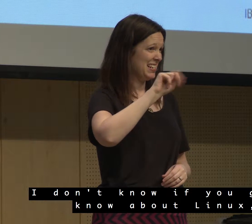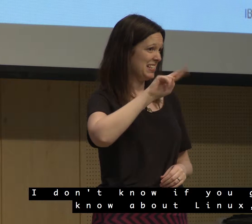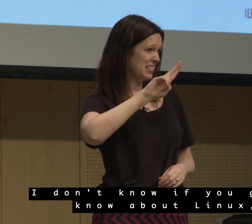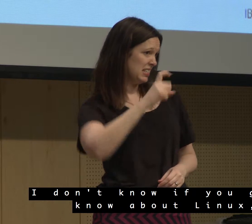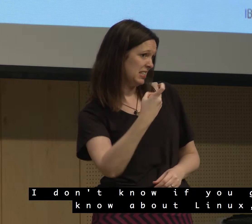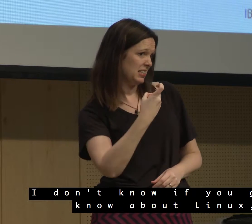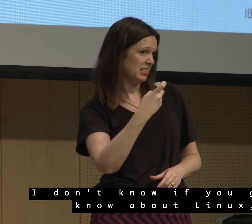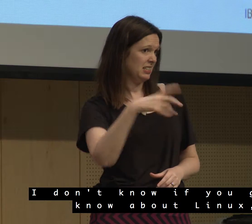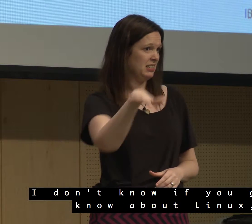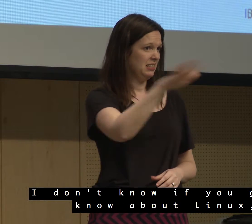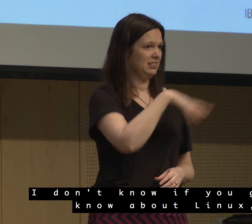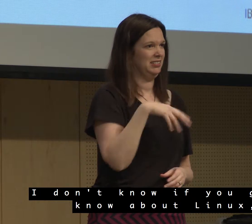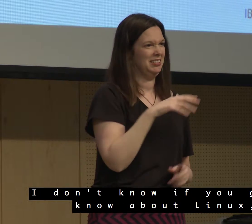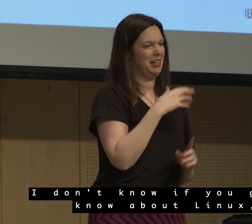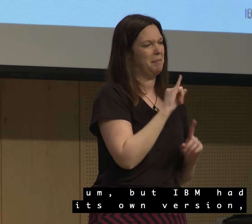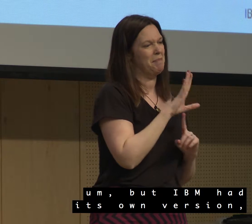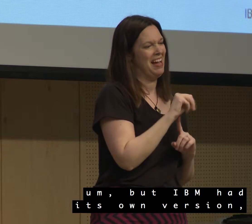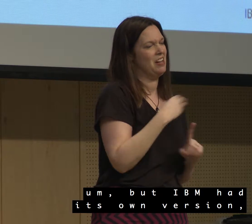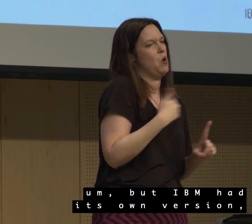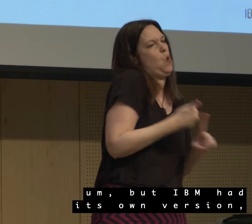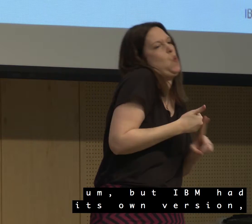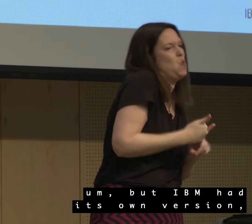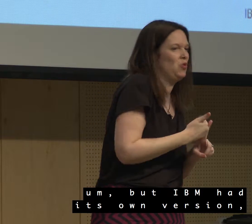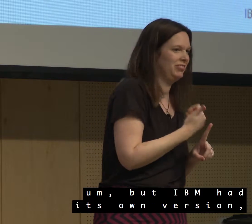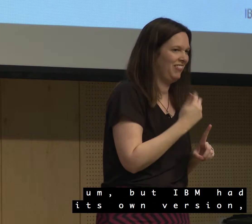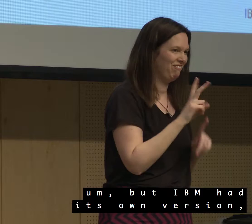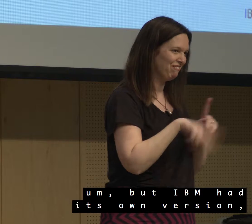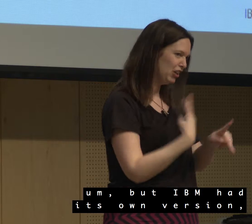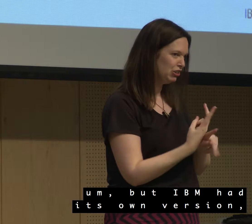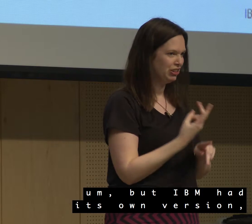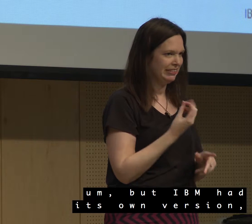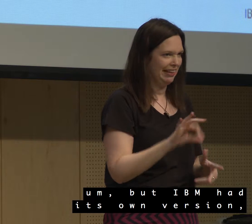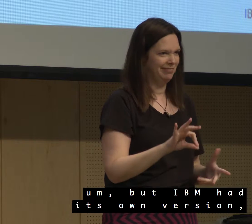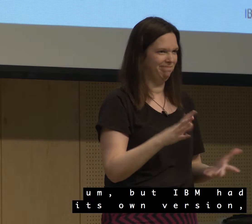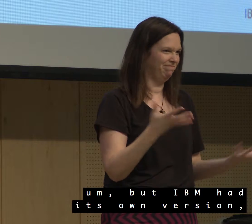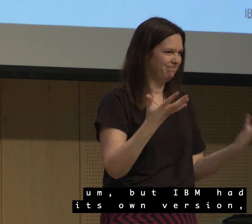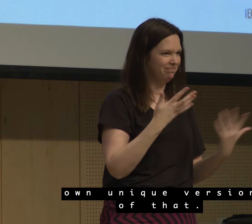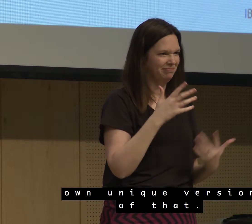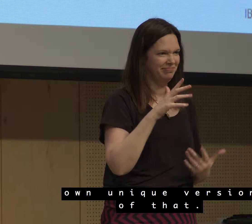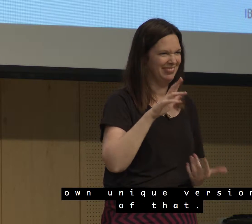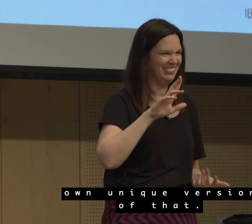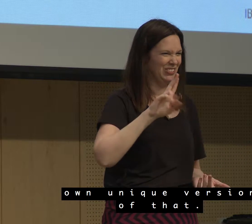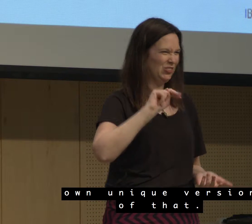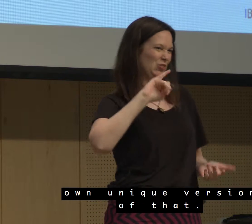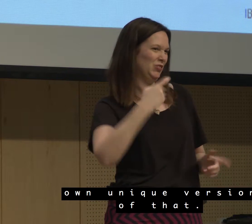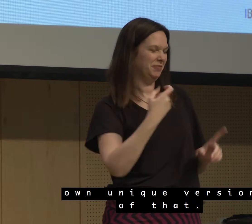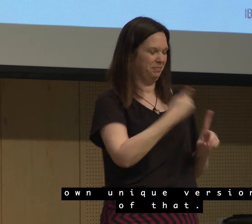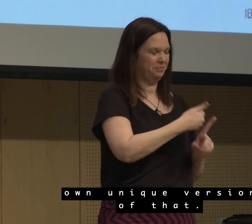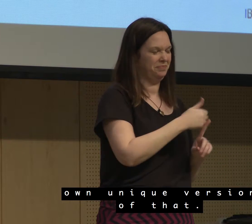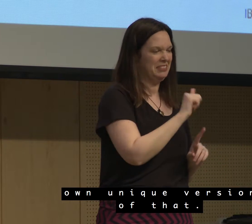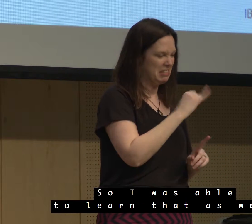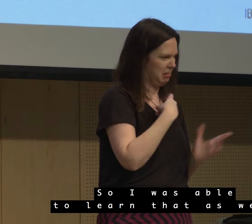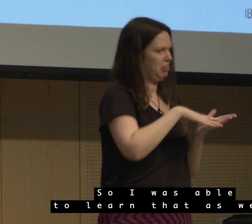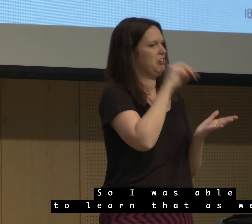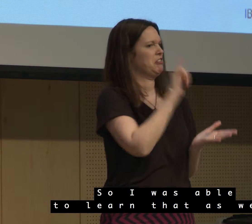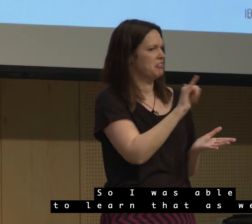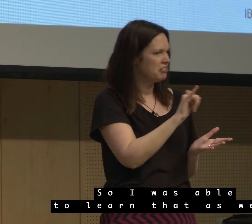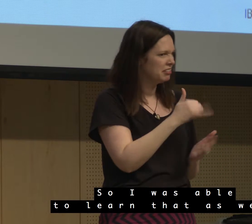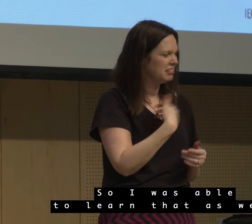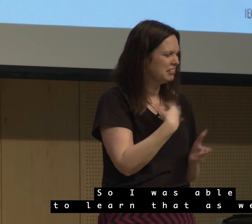you guys know about Linux, but IBM had its own unique version of that. So I was able to learn